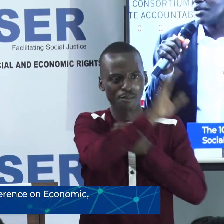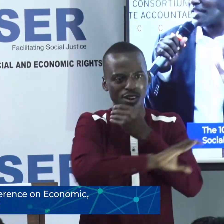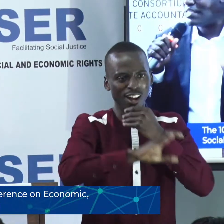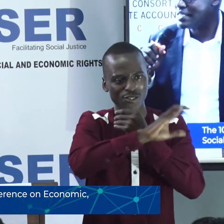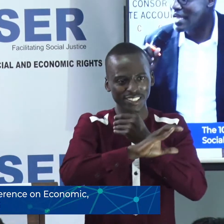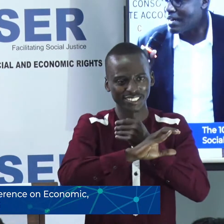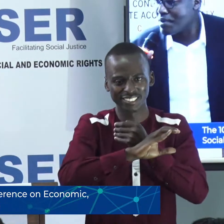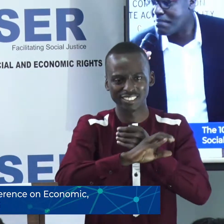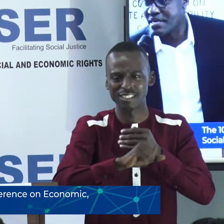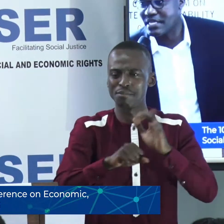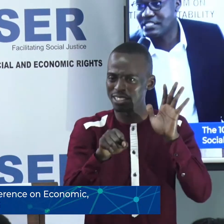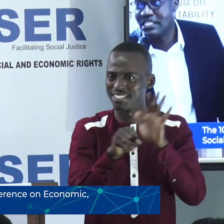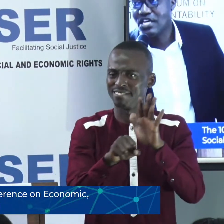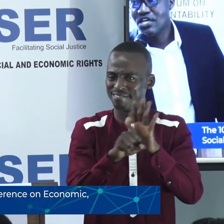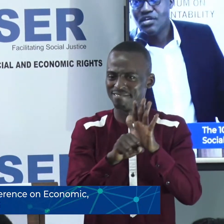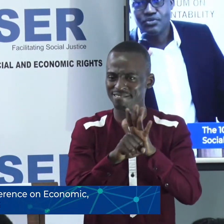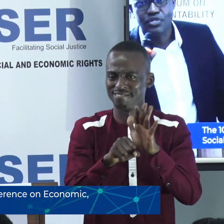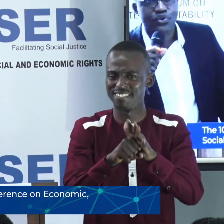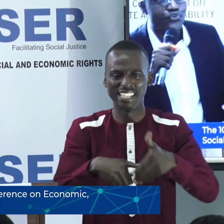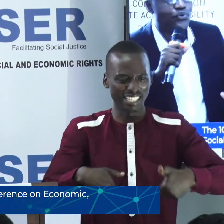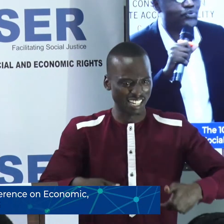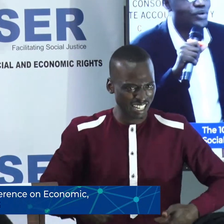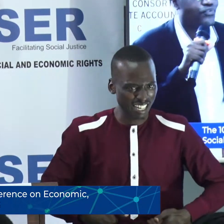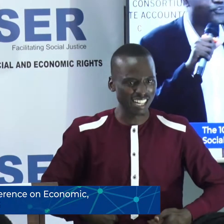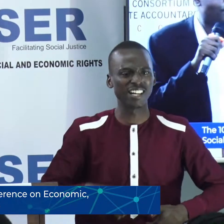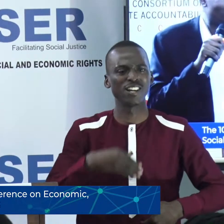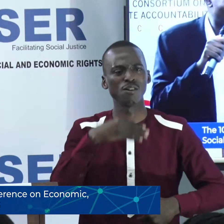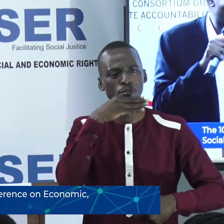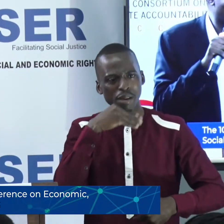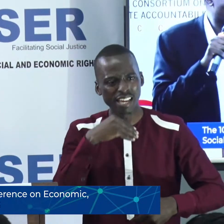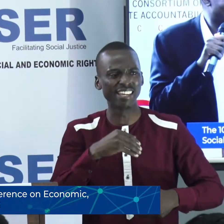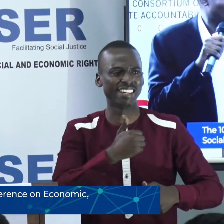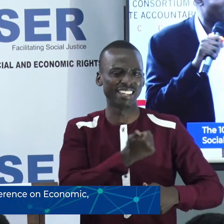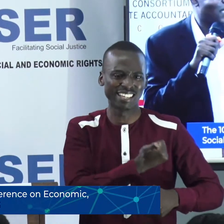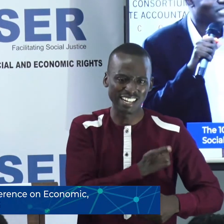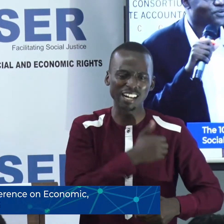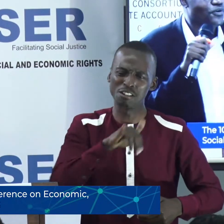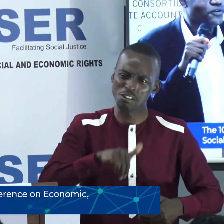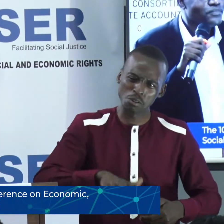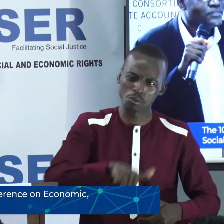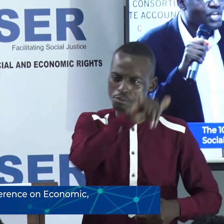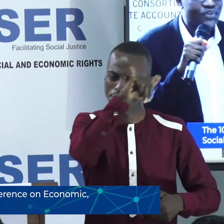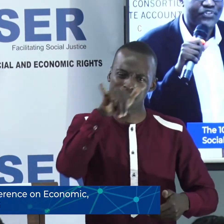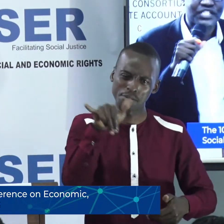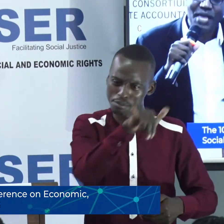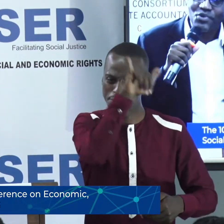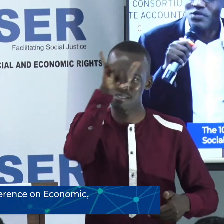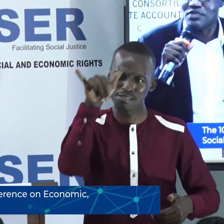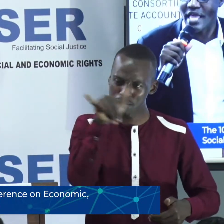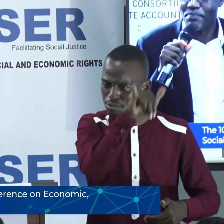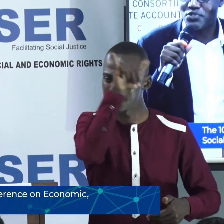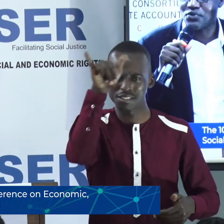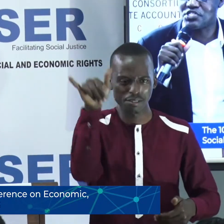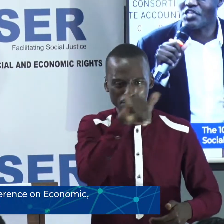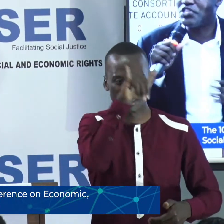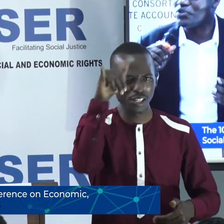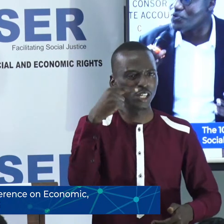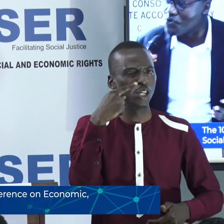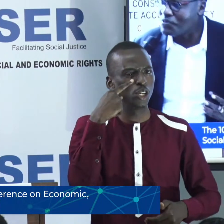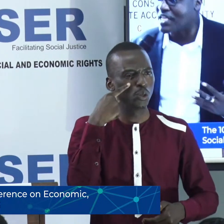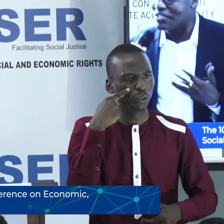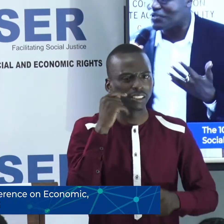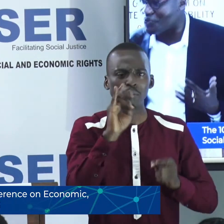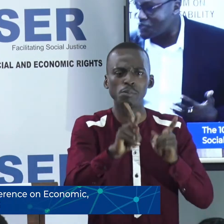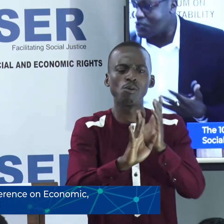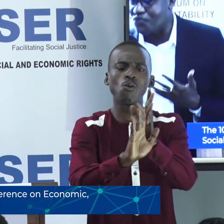the United Arab Emirates. Those of you who travel, you remember 2-3 years ago, every time you went to the airport, you would see